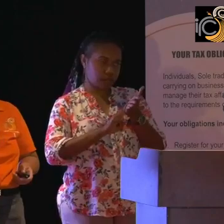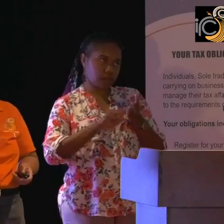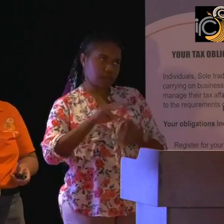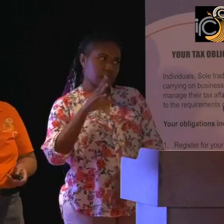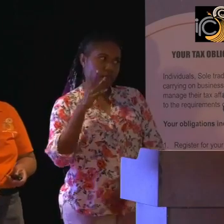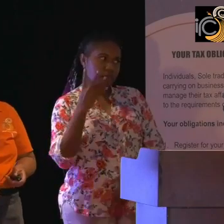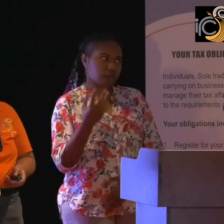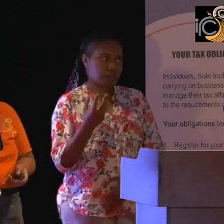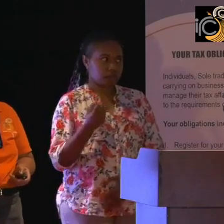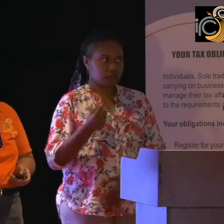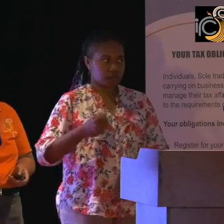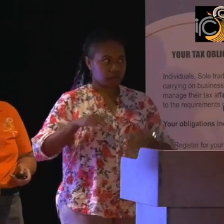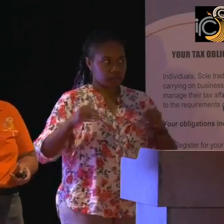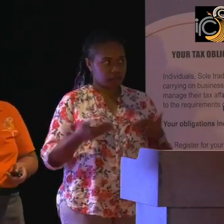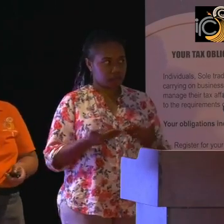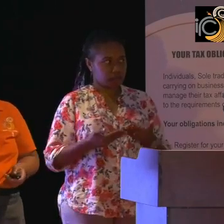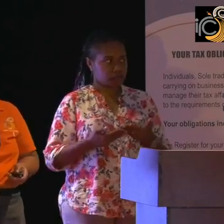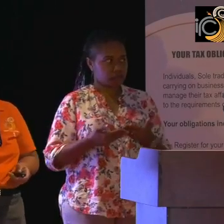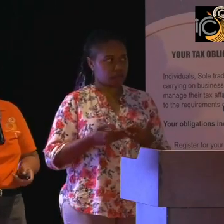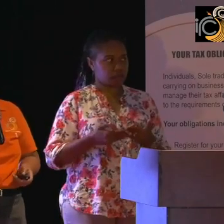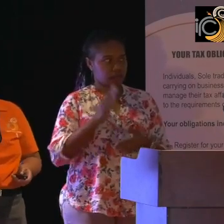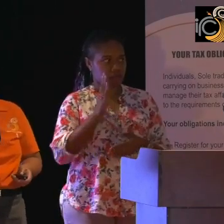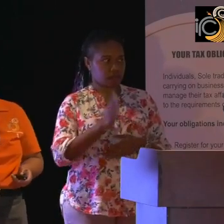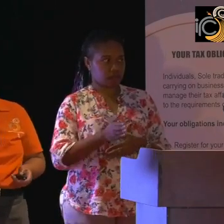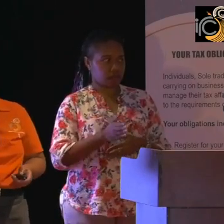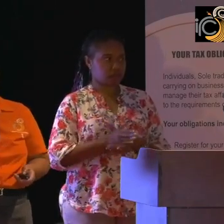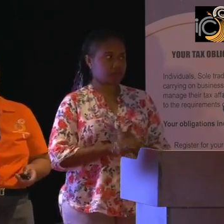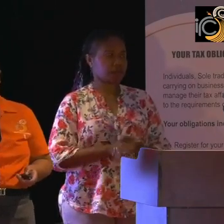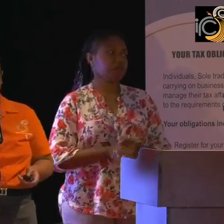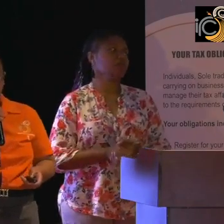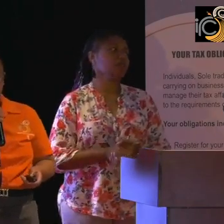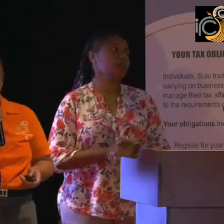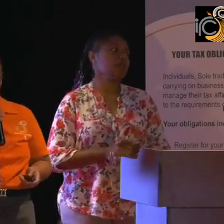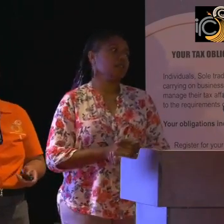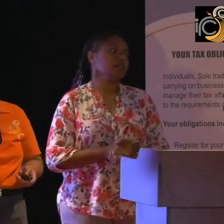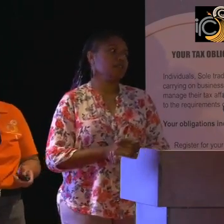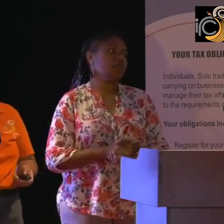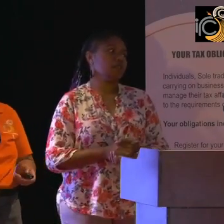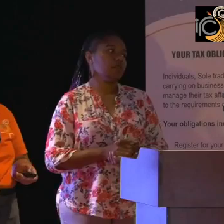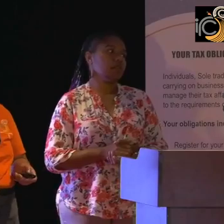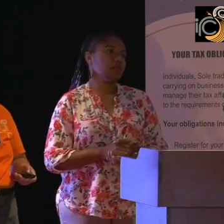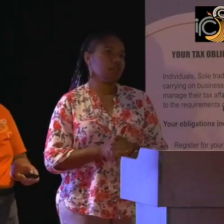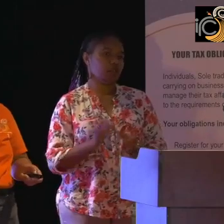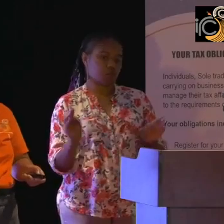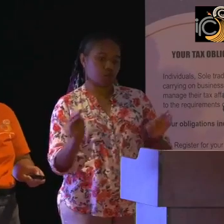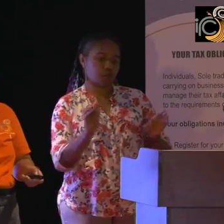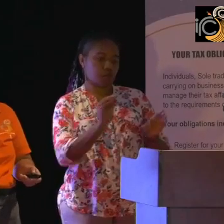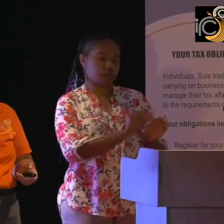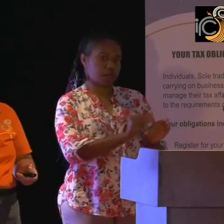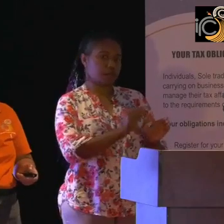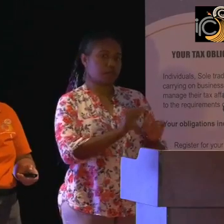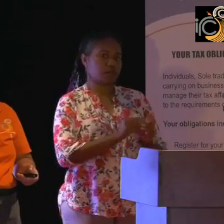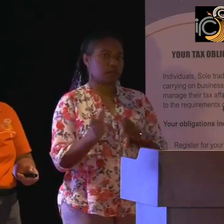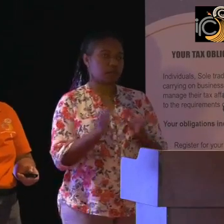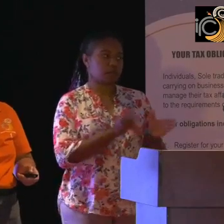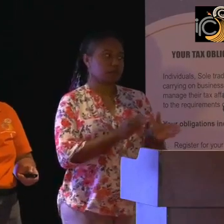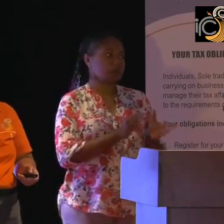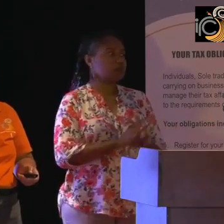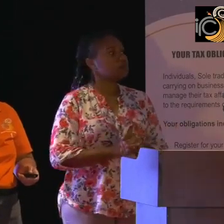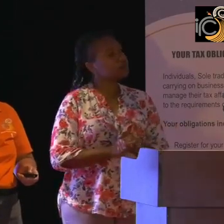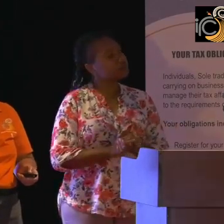also introduced direct transfer, bill pay, and MyIRC portal.